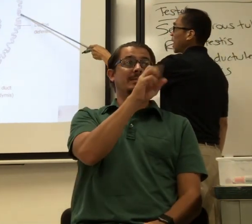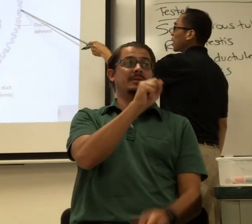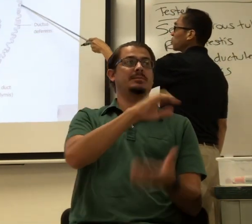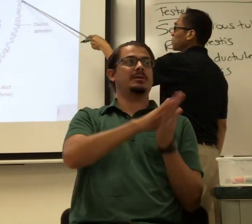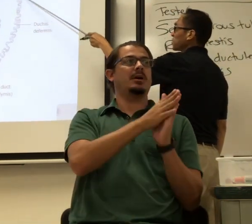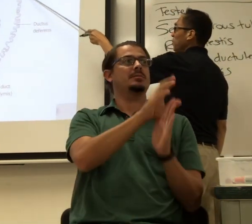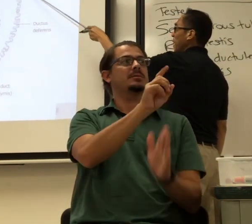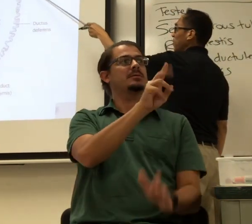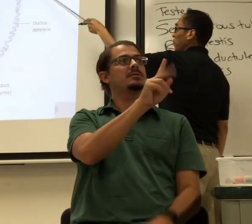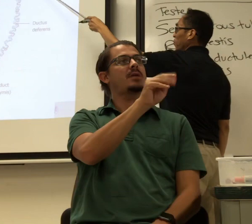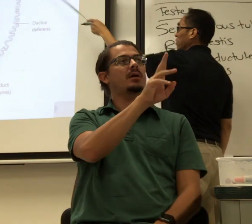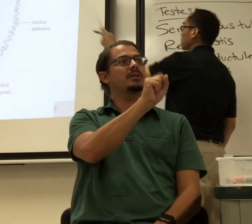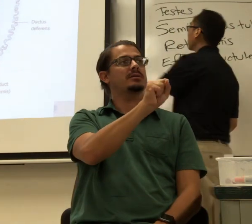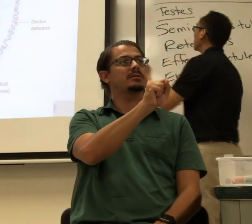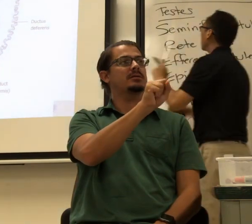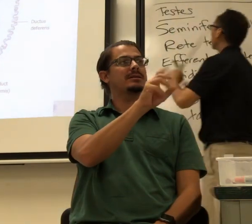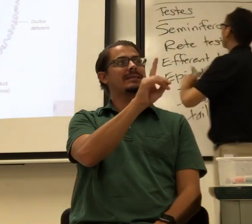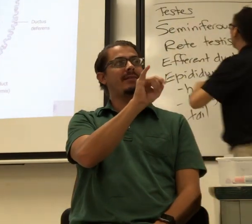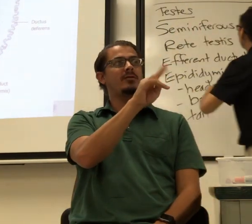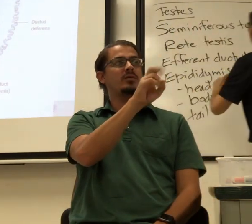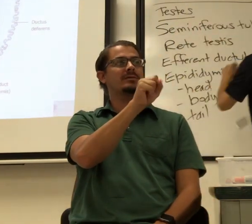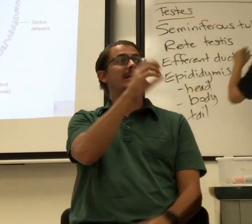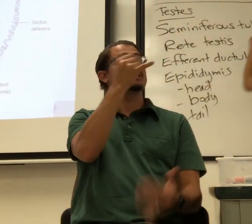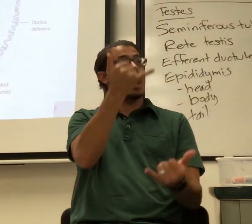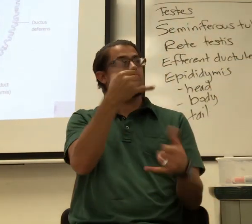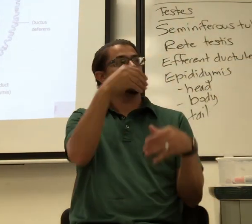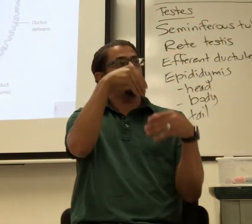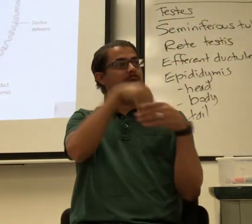deferens. Now you're in the spermatochord.